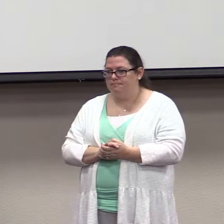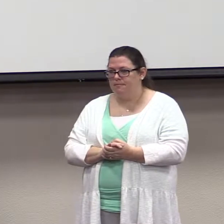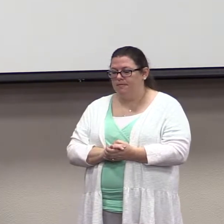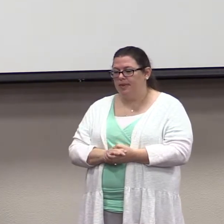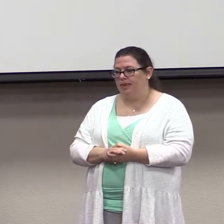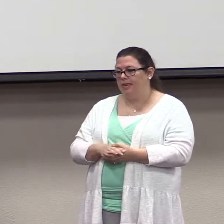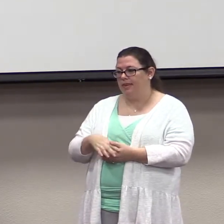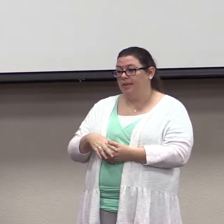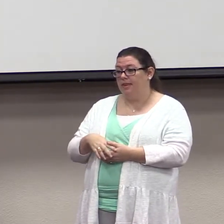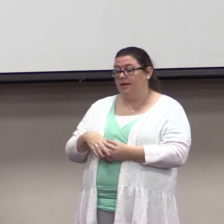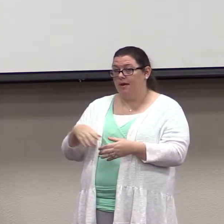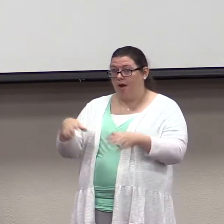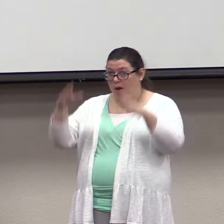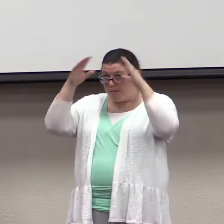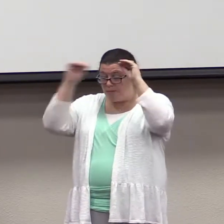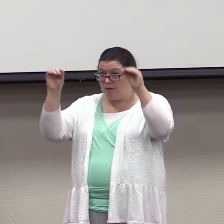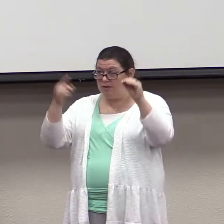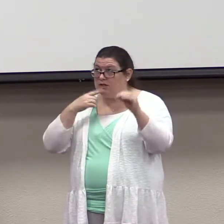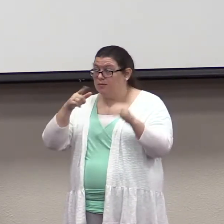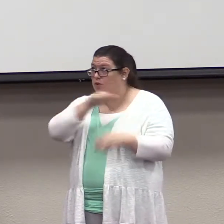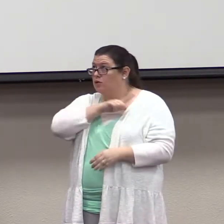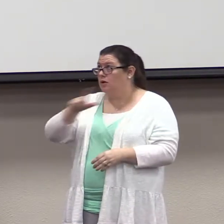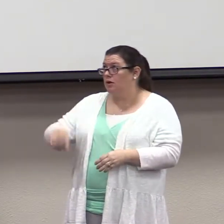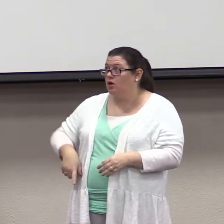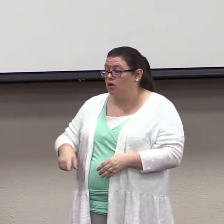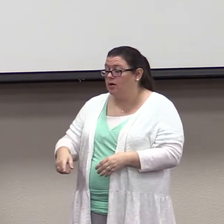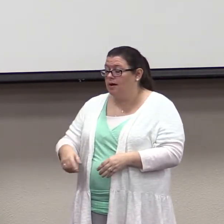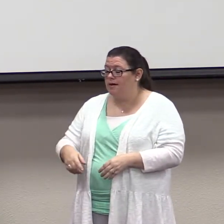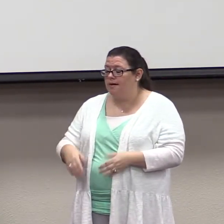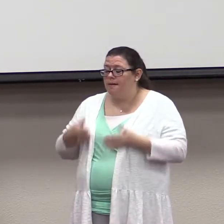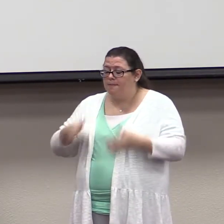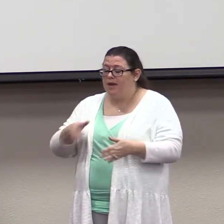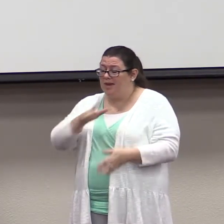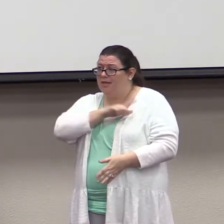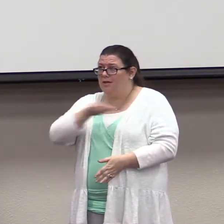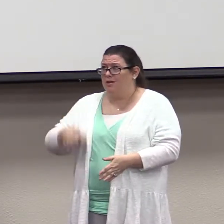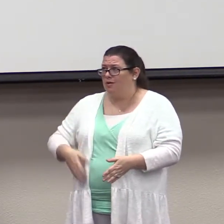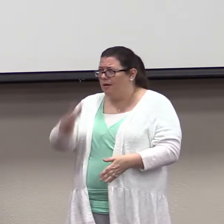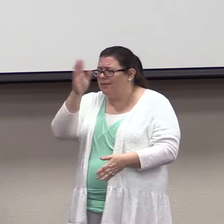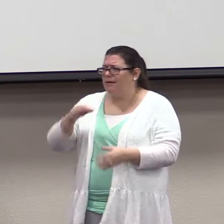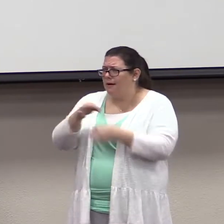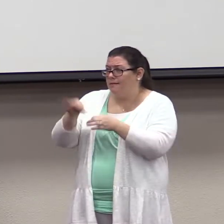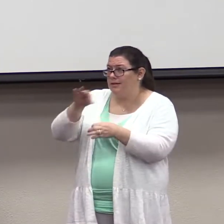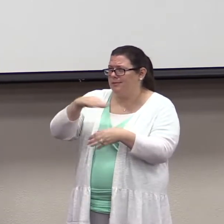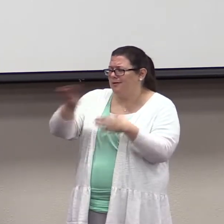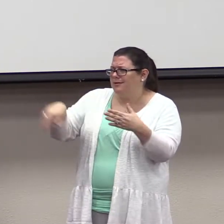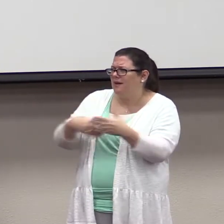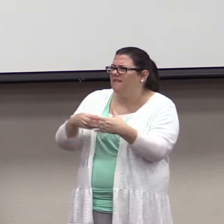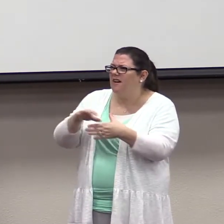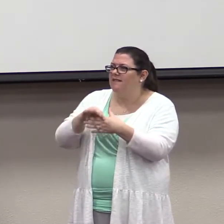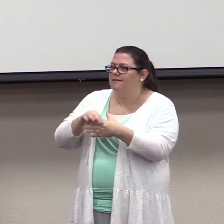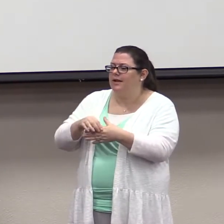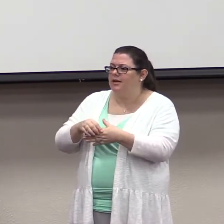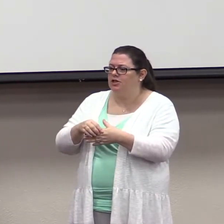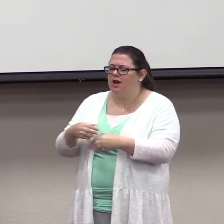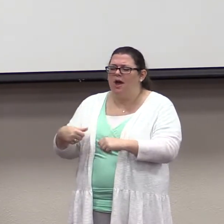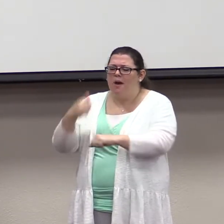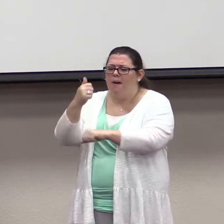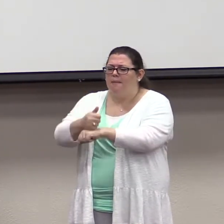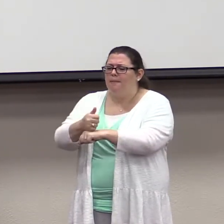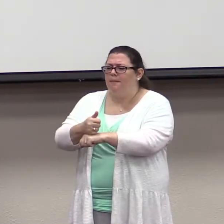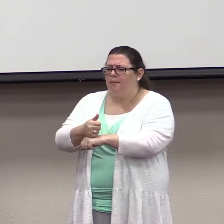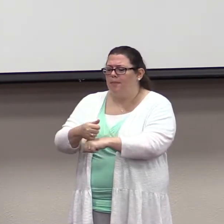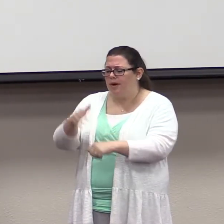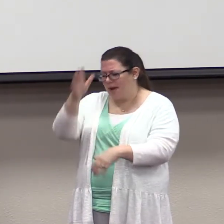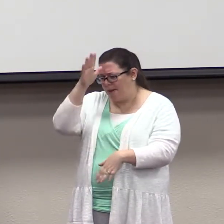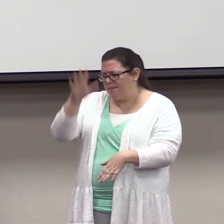Then Moses spoke to the Lord, saying, May the Lord, the God of the spirits of all flesh, appoint a man over the congregation, who will go out and come